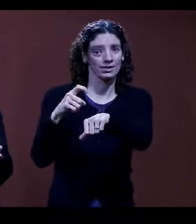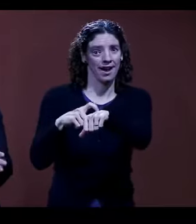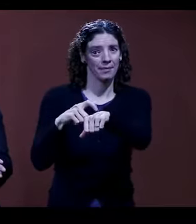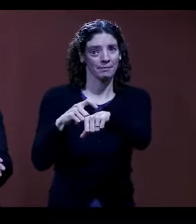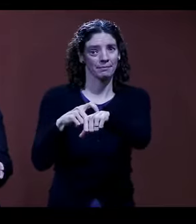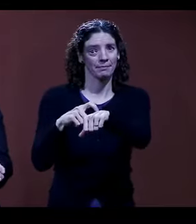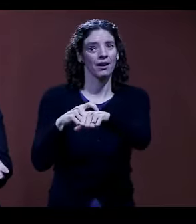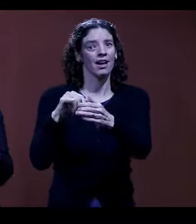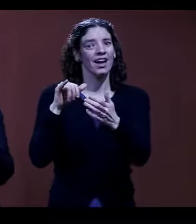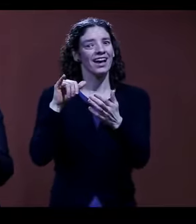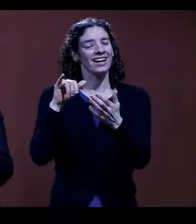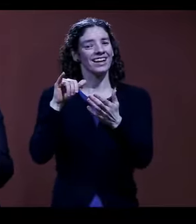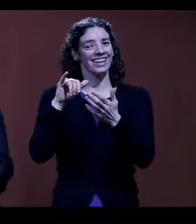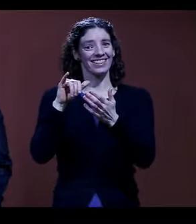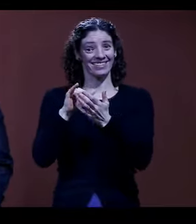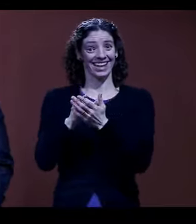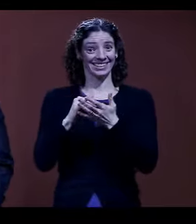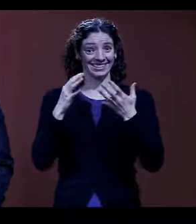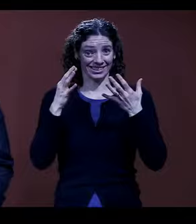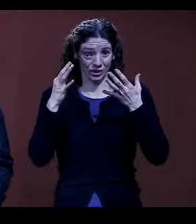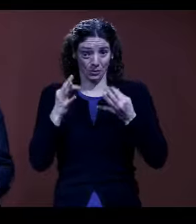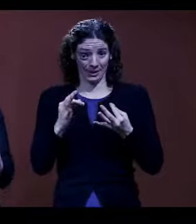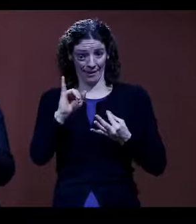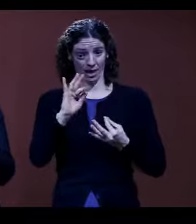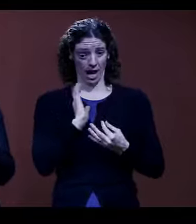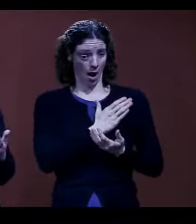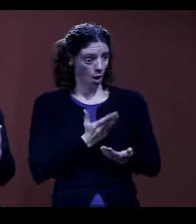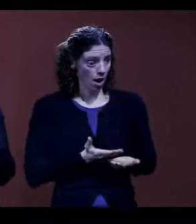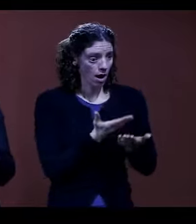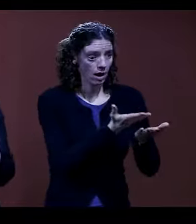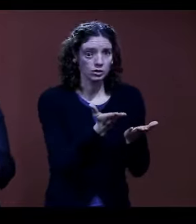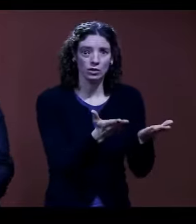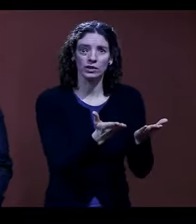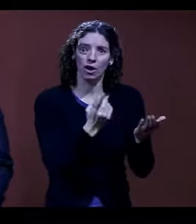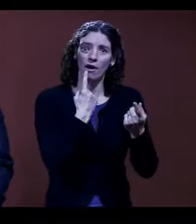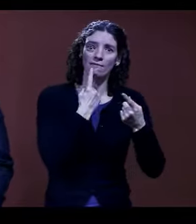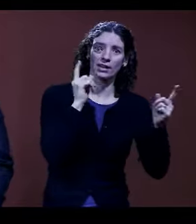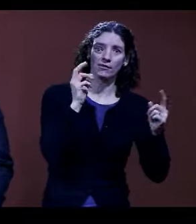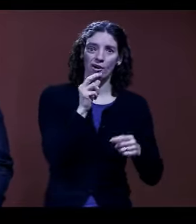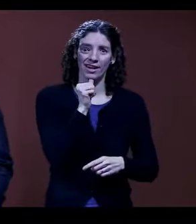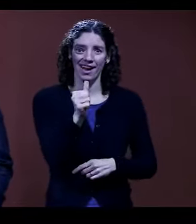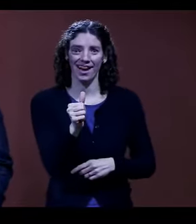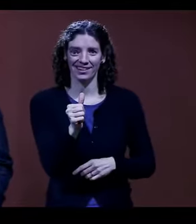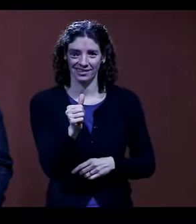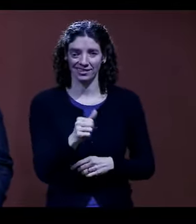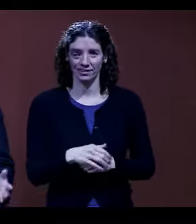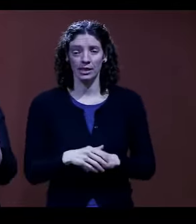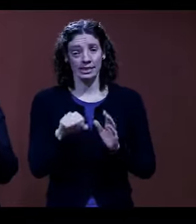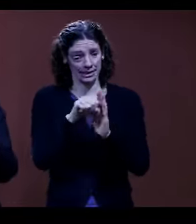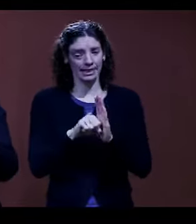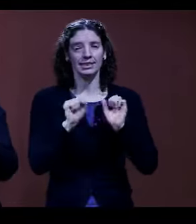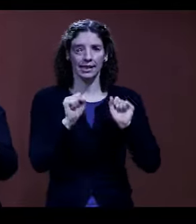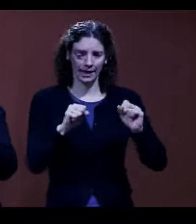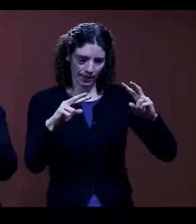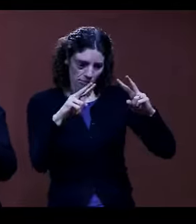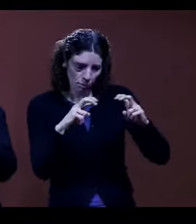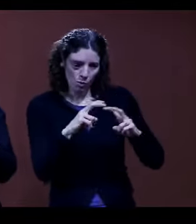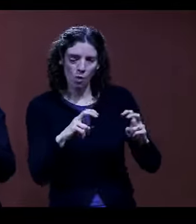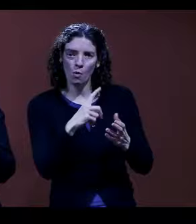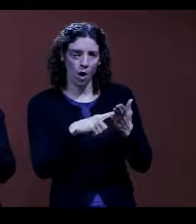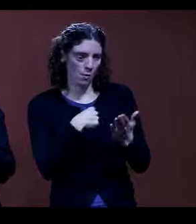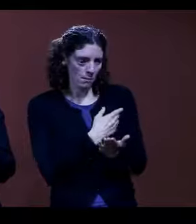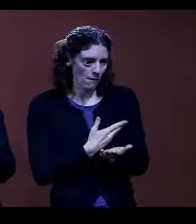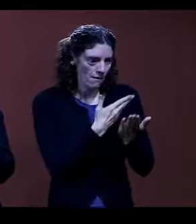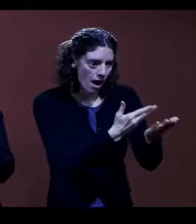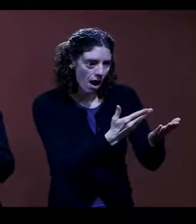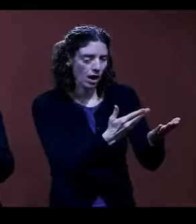provided while youth were in school were effective. States can explore those in-school experiences and which of those have